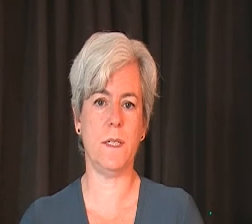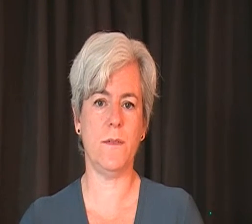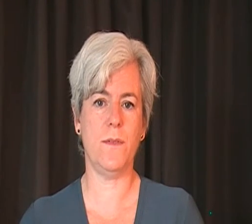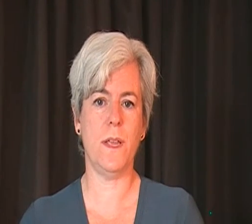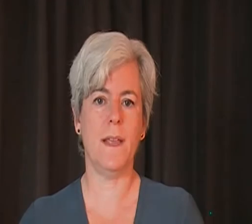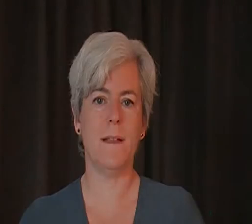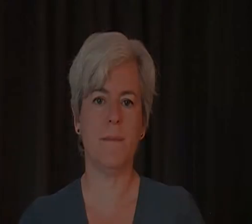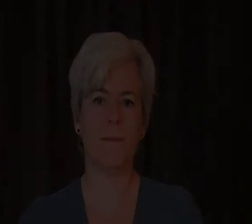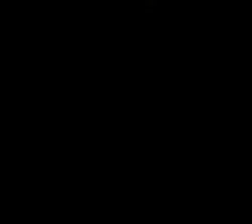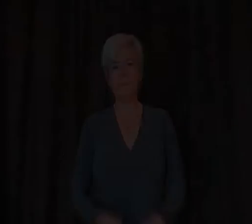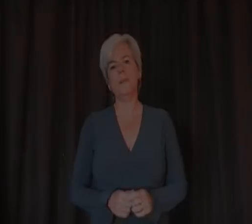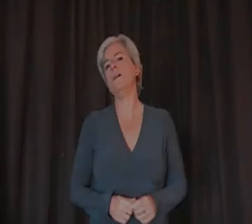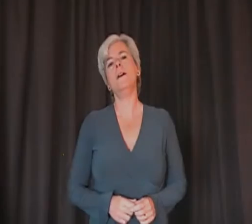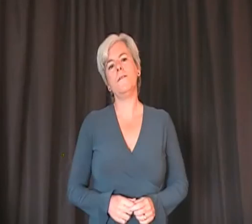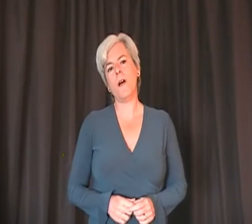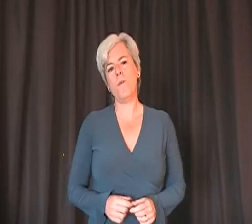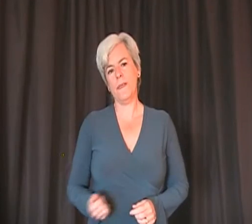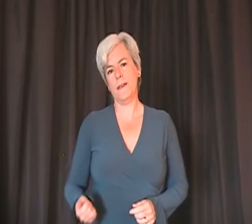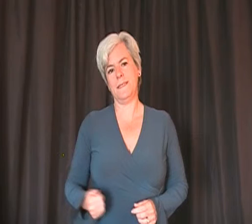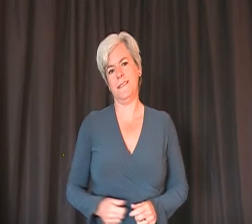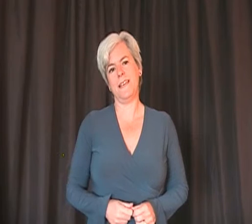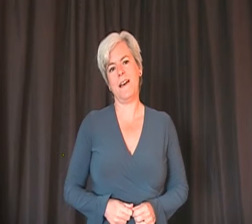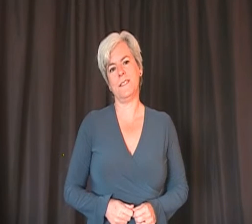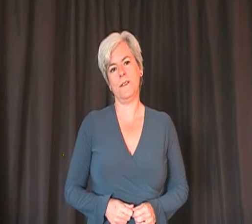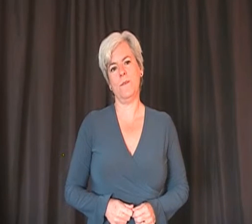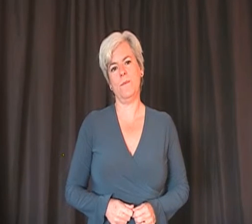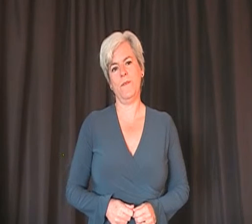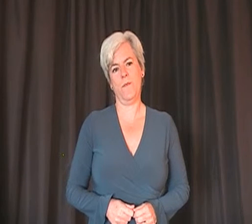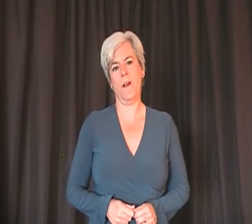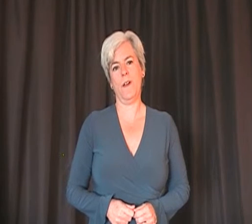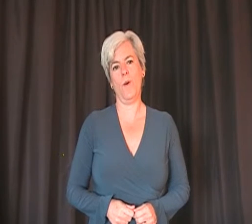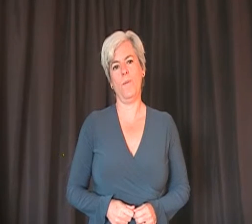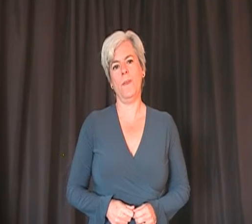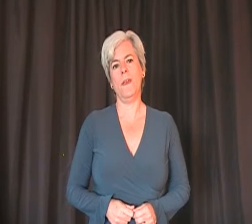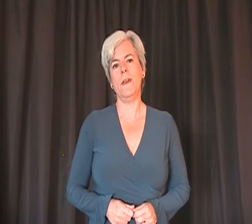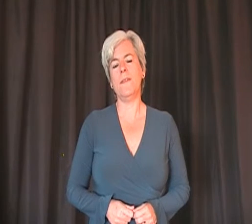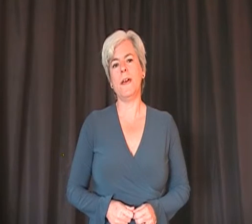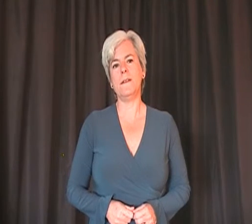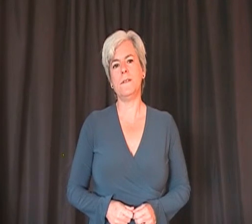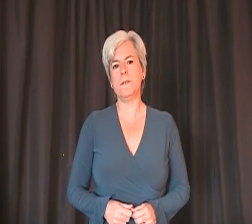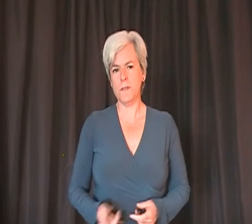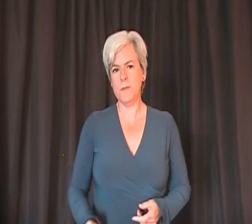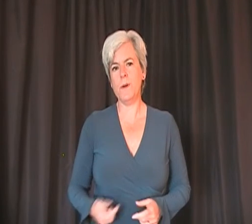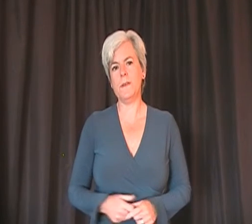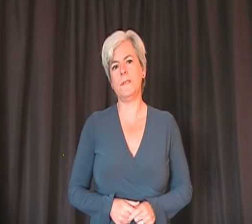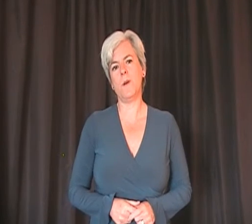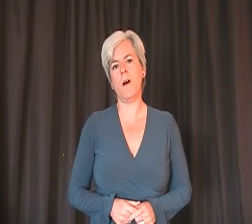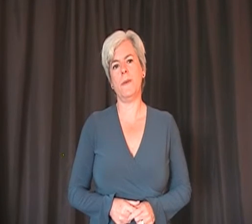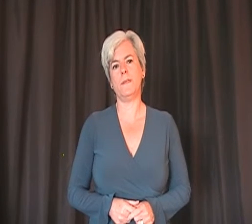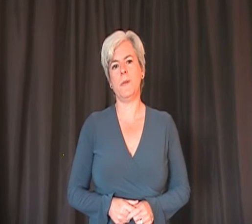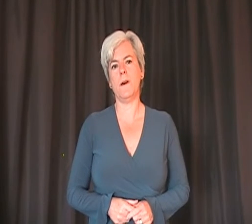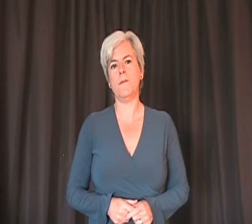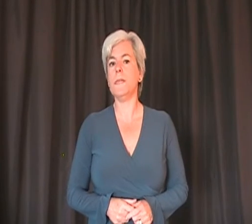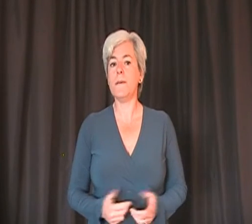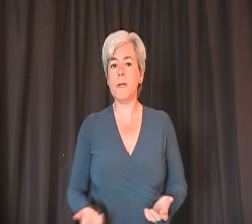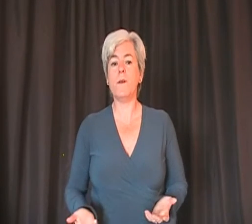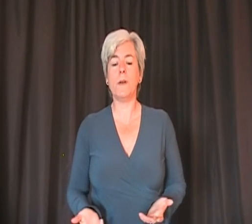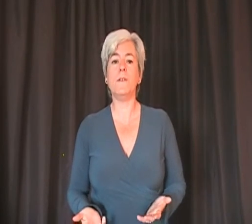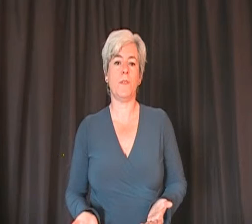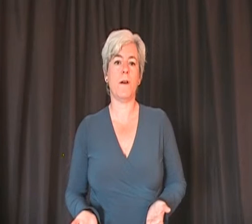effective. I've got one last thing to ask you before I go, and that is, could you put in some comments below and let me know what you've thought of